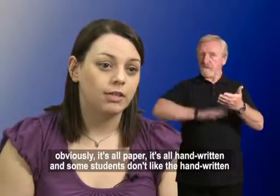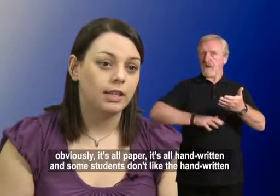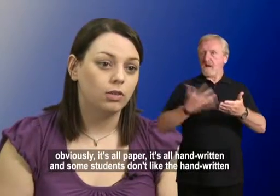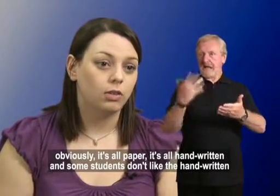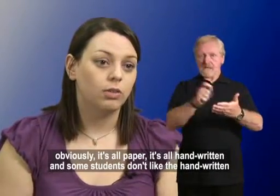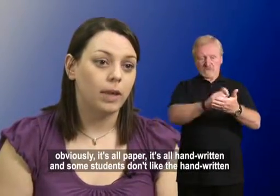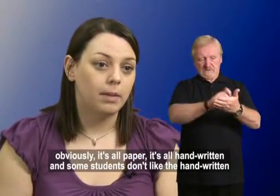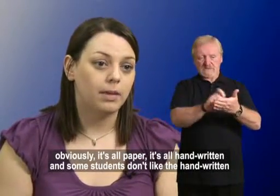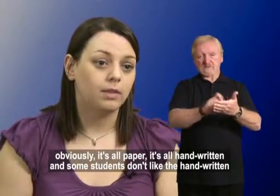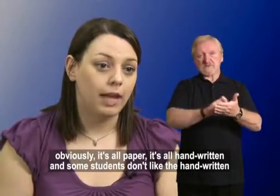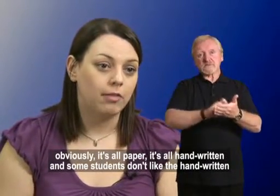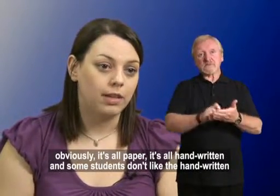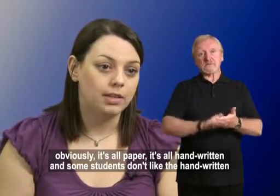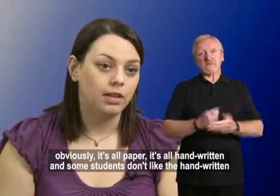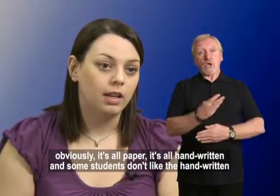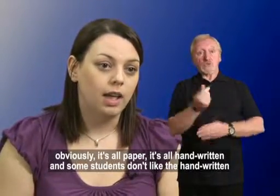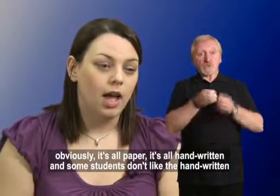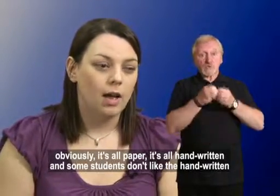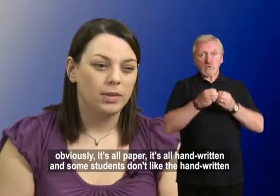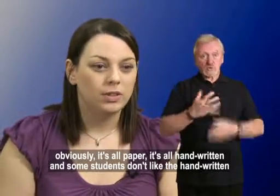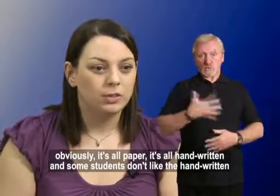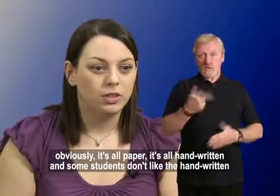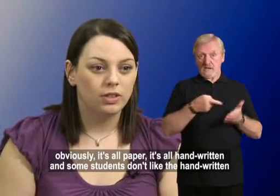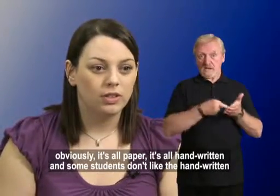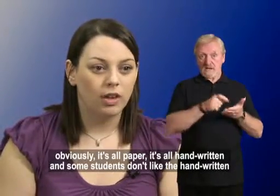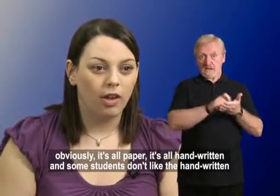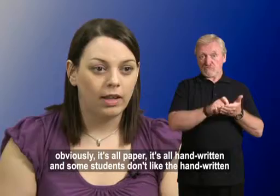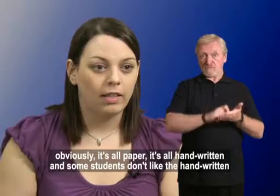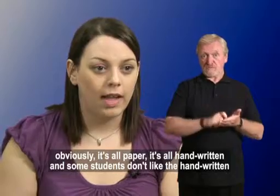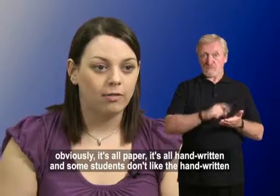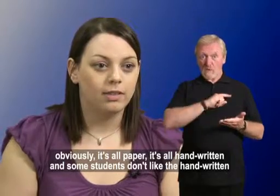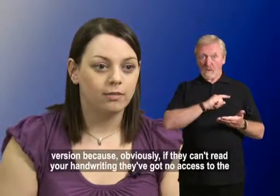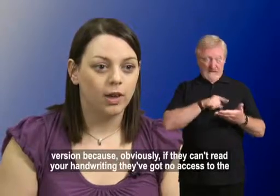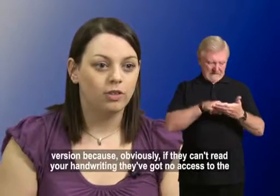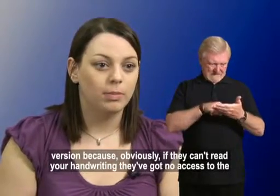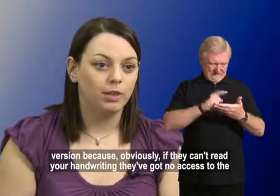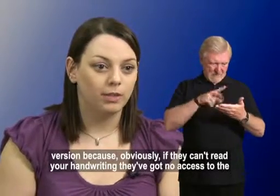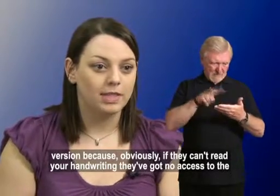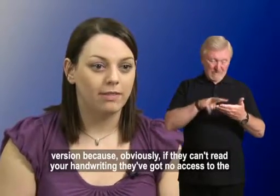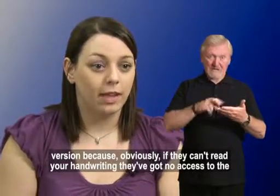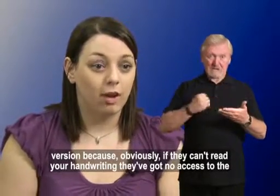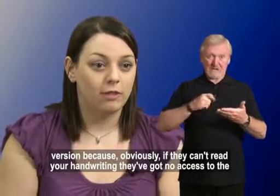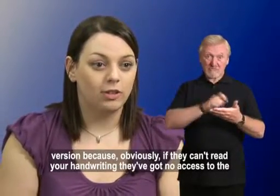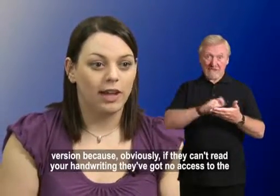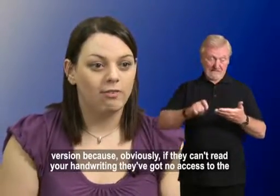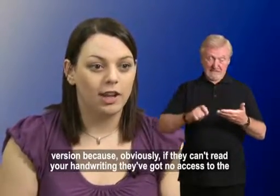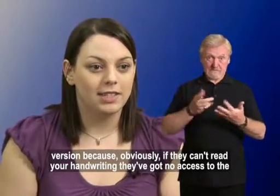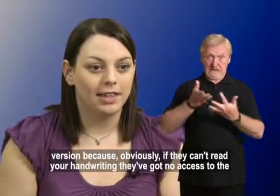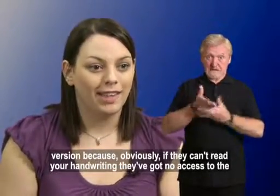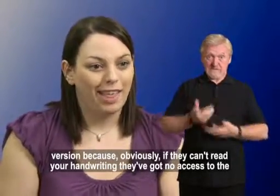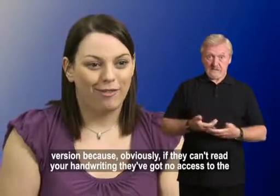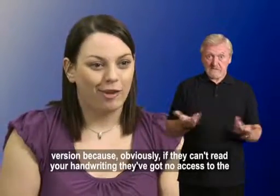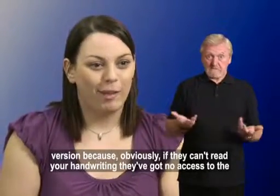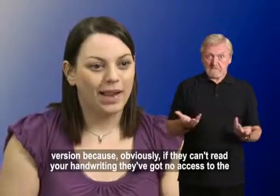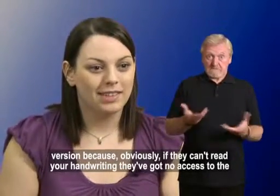taker, it's all paper, it's all handwritten. And some students don't like the handwritten version because obviously if they can't read your